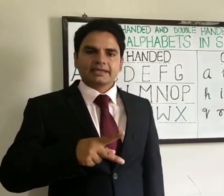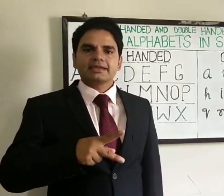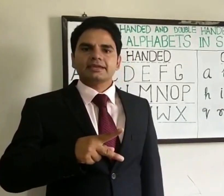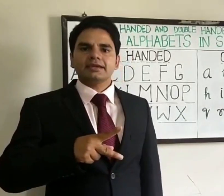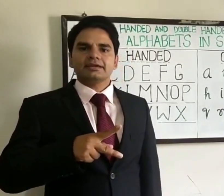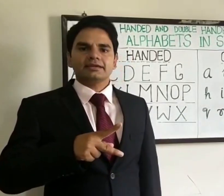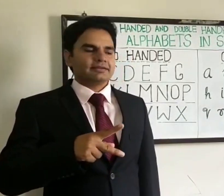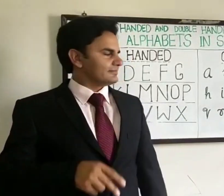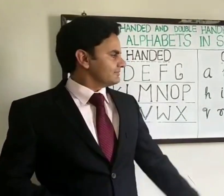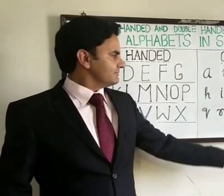K,